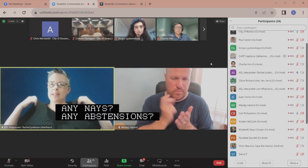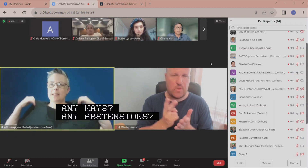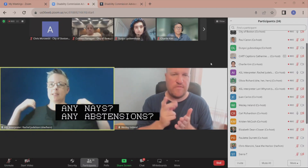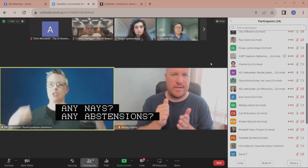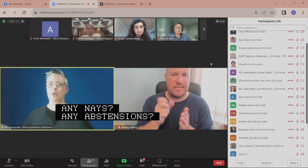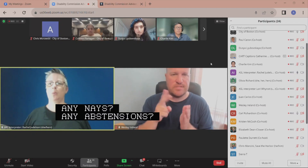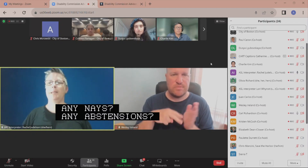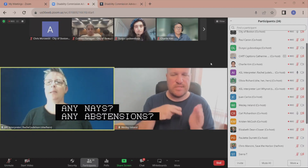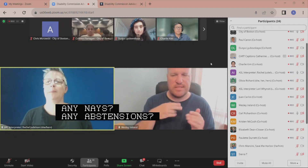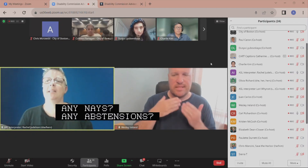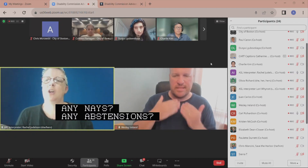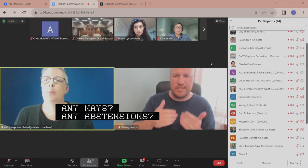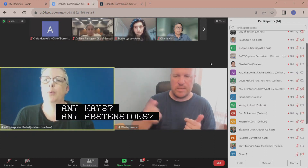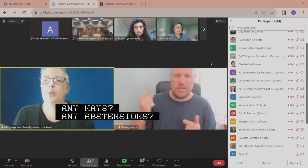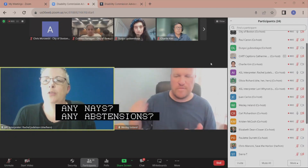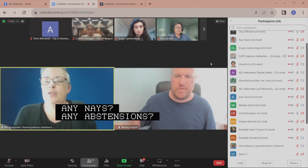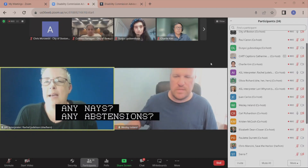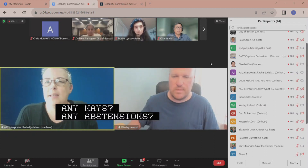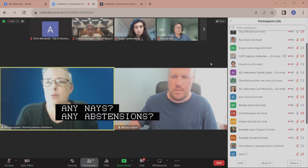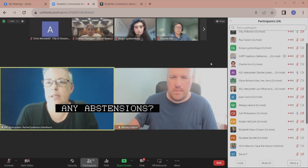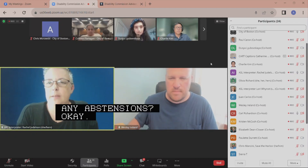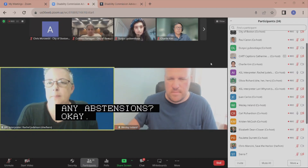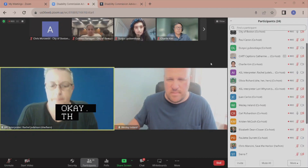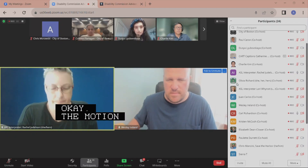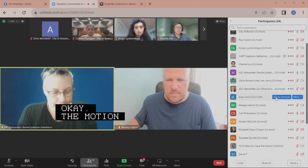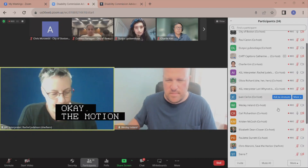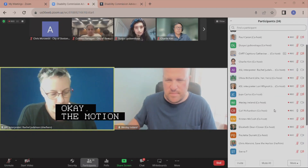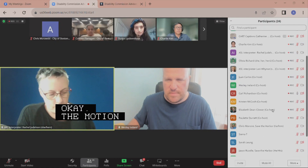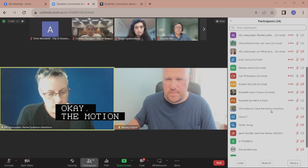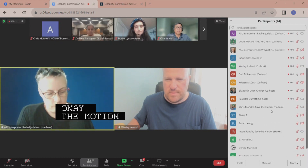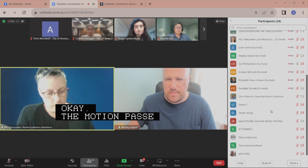The motion passes. The June meeting minutes are approved as written.